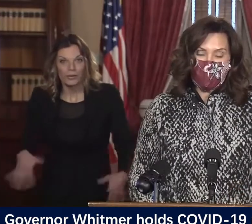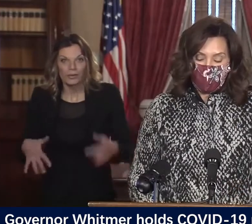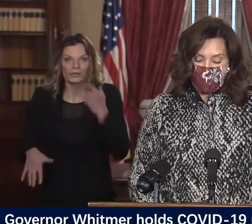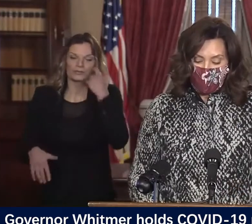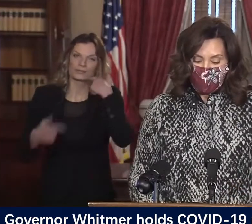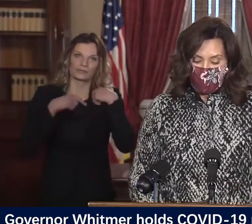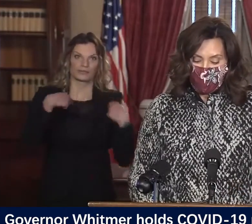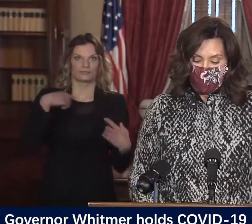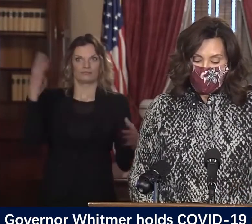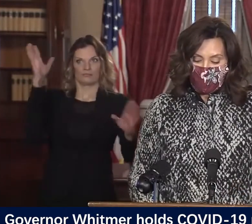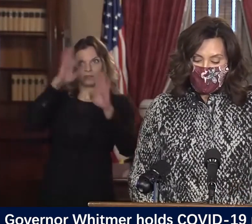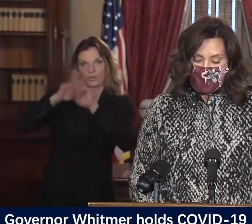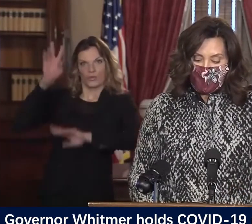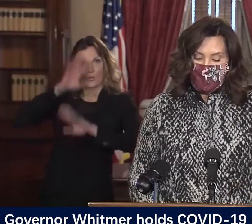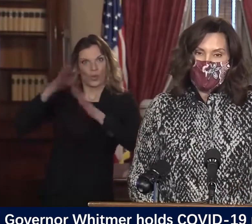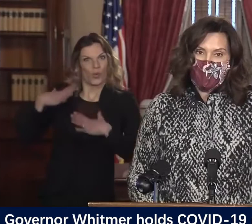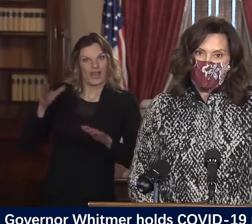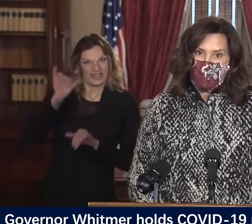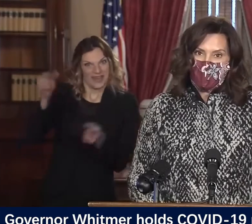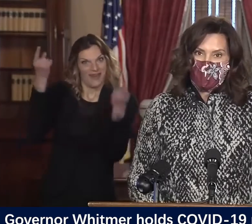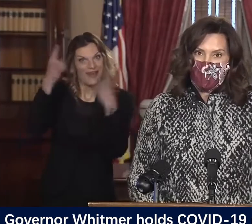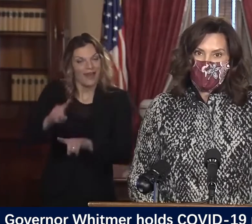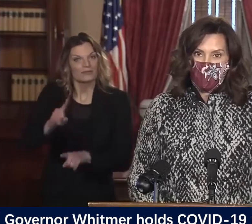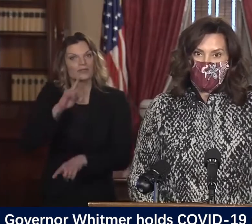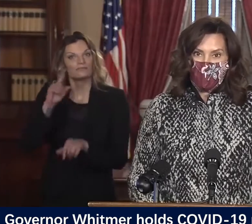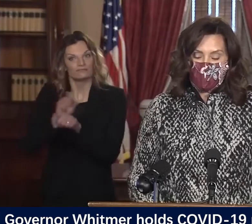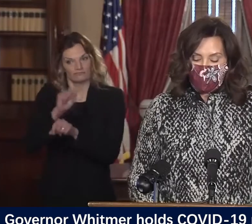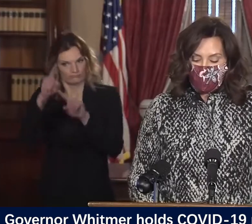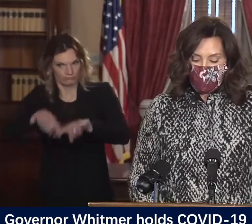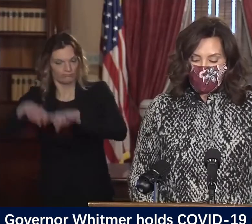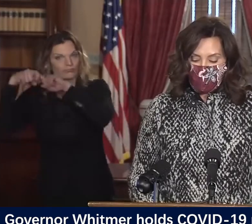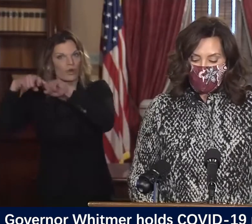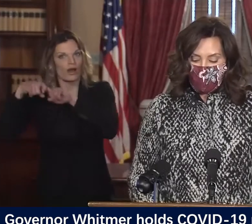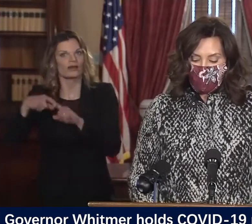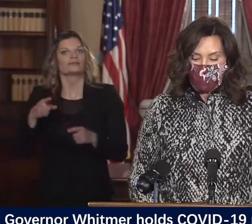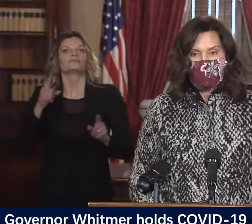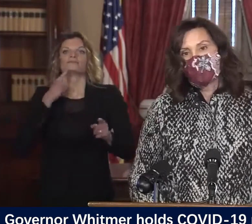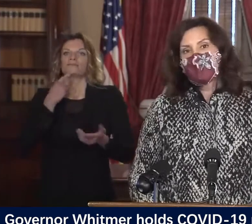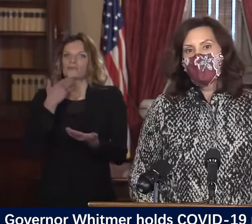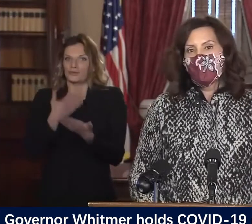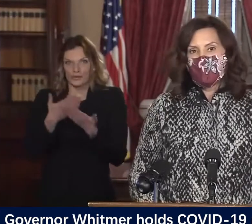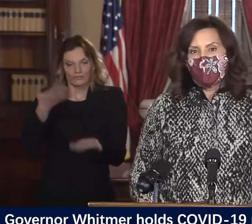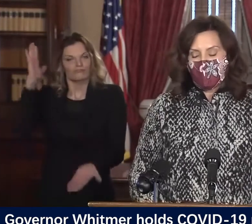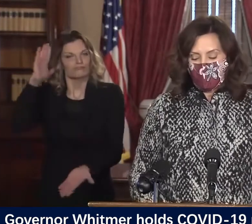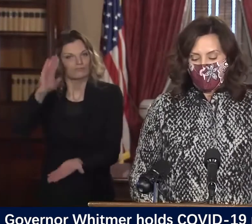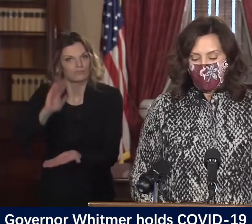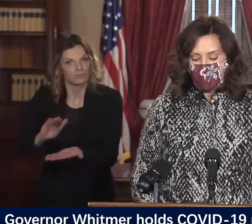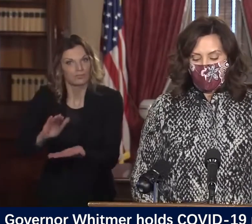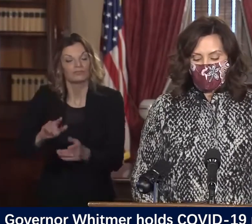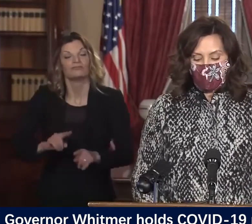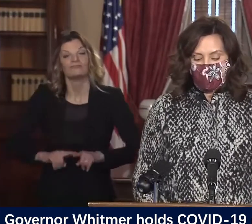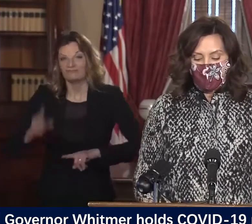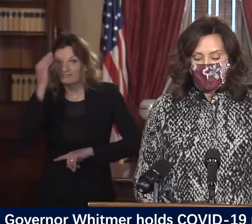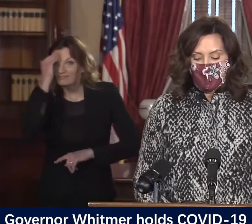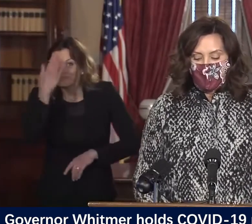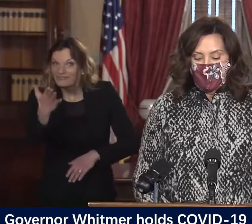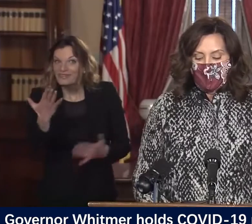sadly, above that mark. And that means our progress is fragile, and we cannot let up